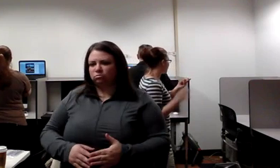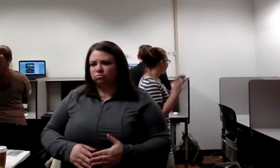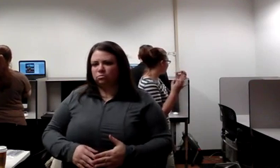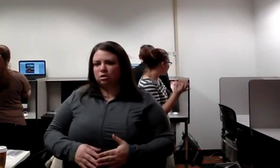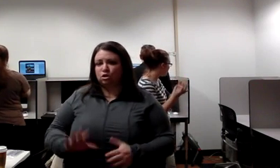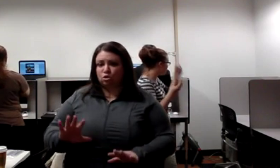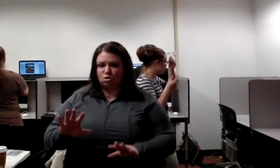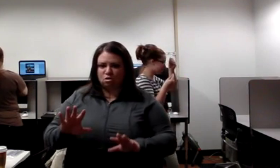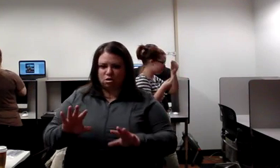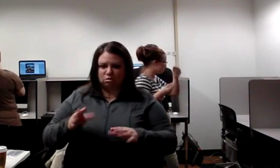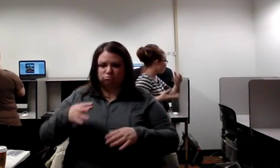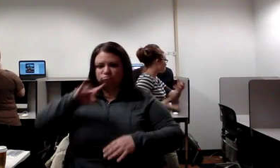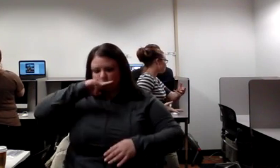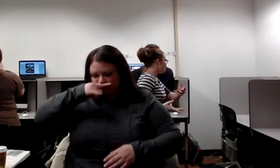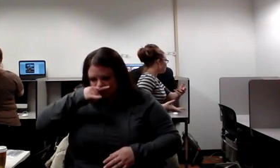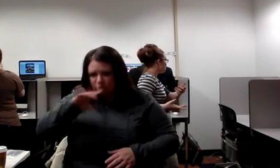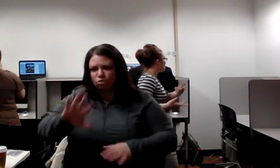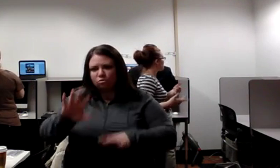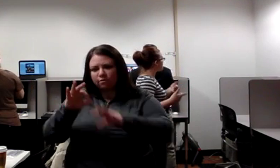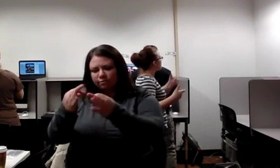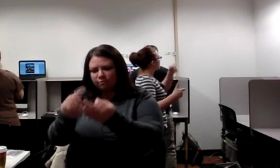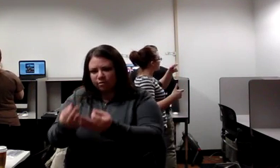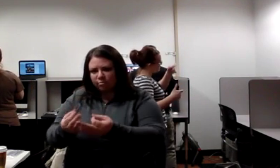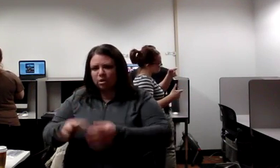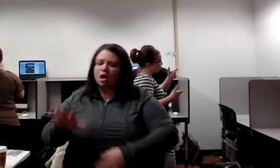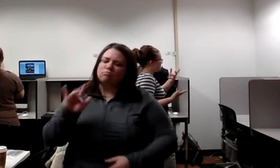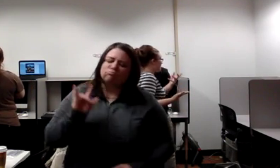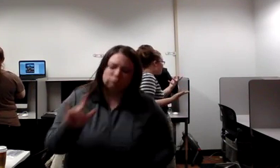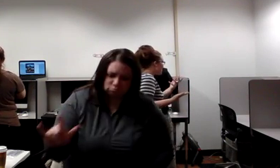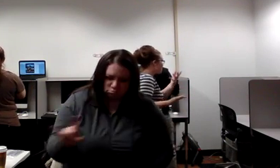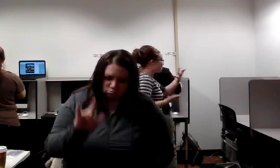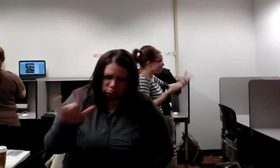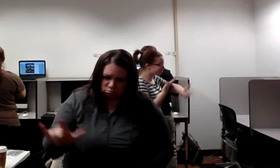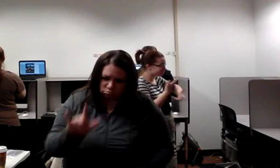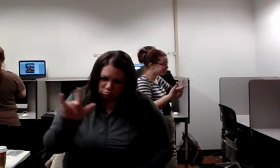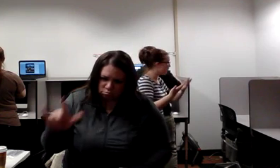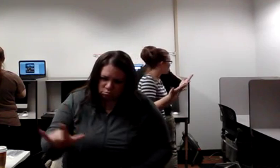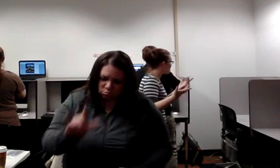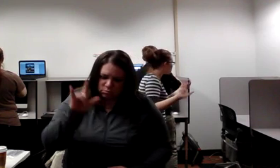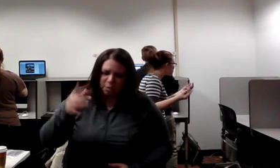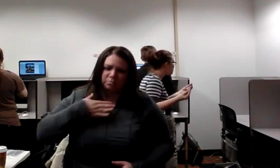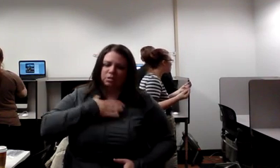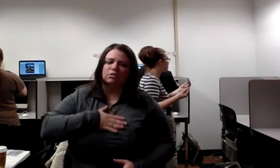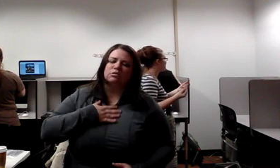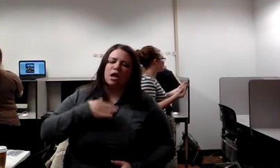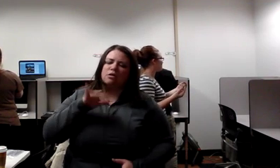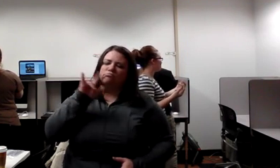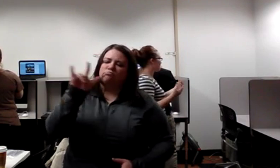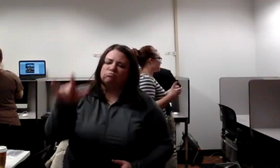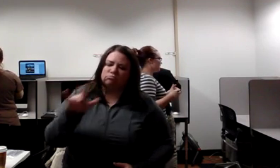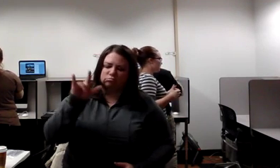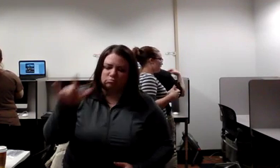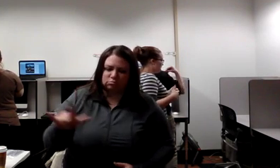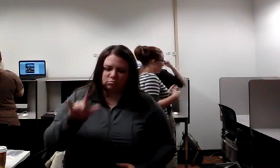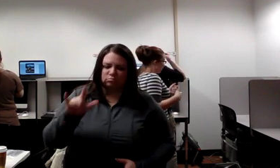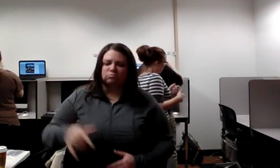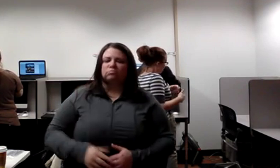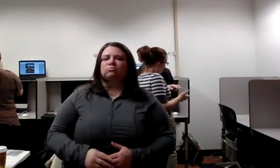everything. You thought you'd have the next 10 years to tell them in just a few months. It means to make sure everything is buttoned